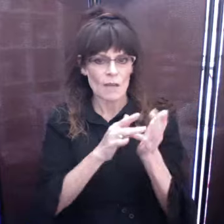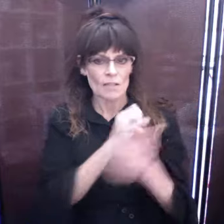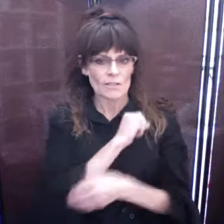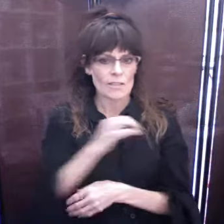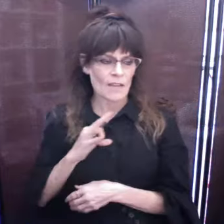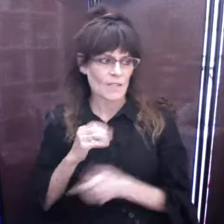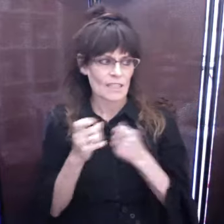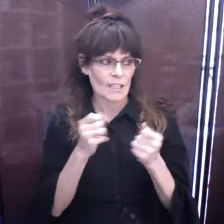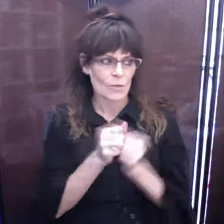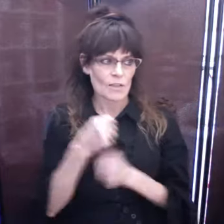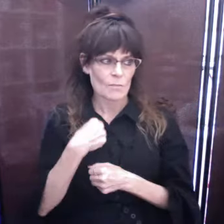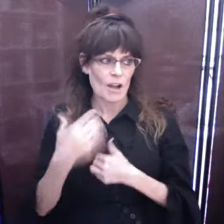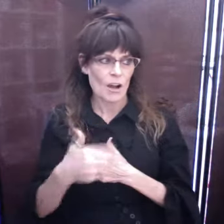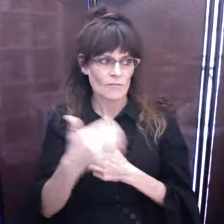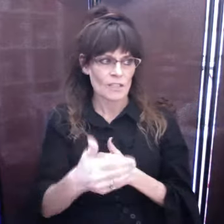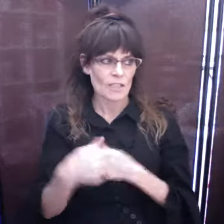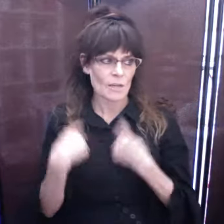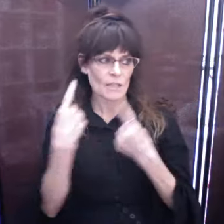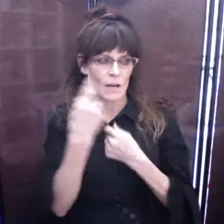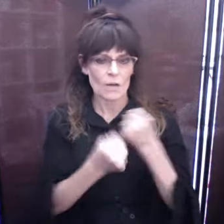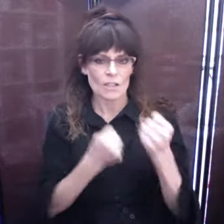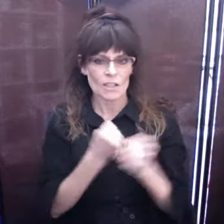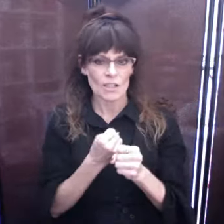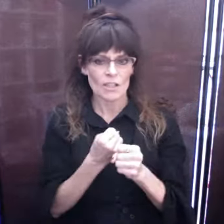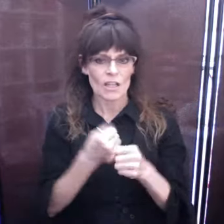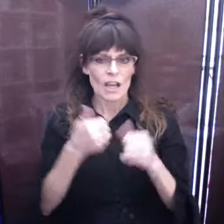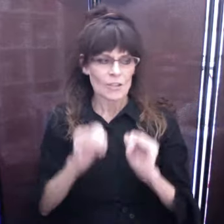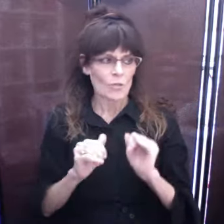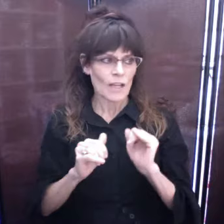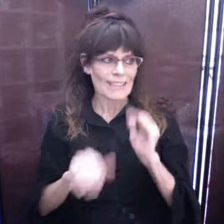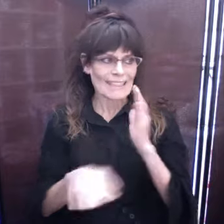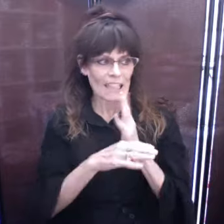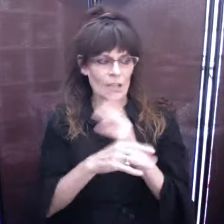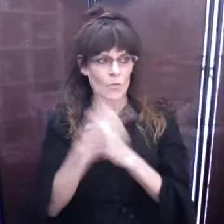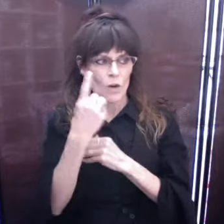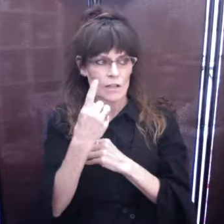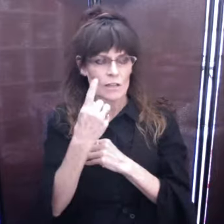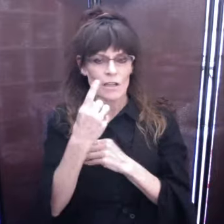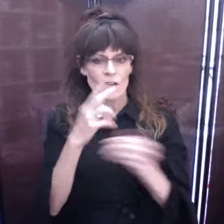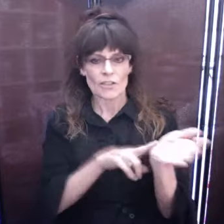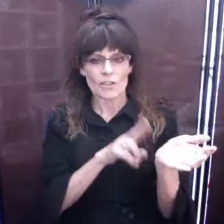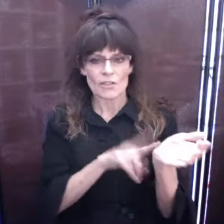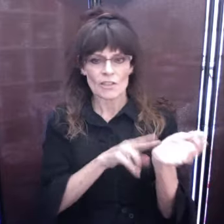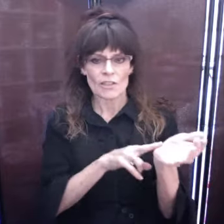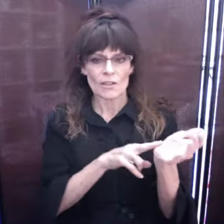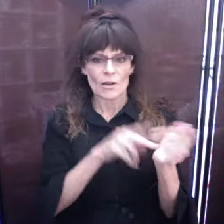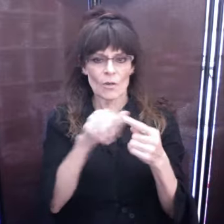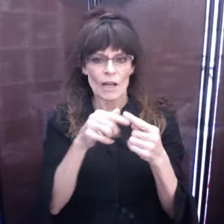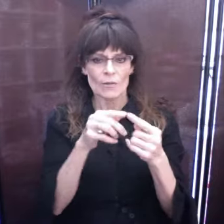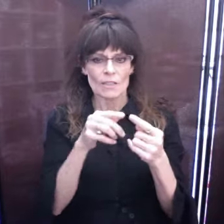so often that past year. I tried to karate kick one of them in one of my stays in detox. It wasn't